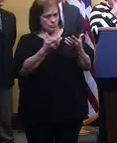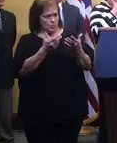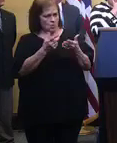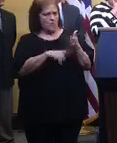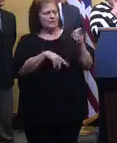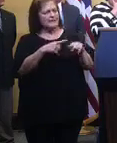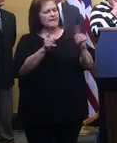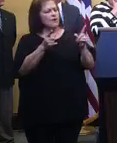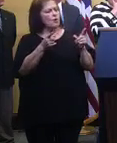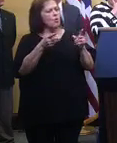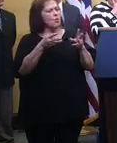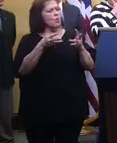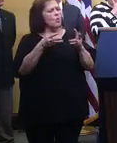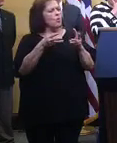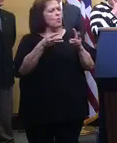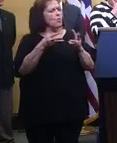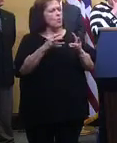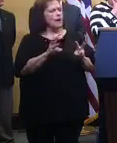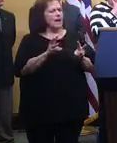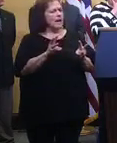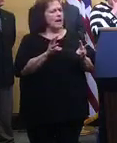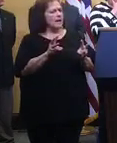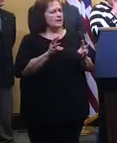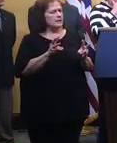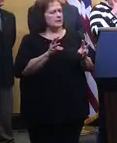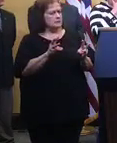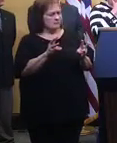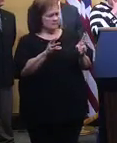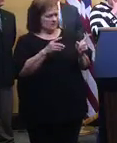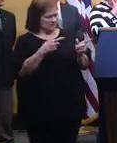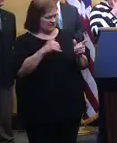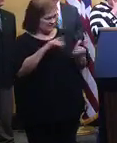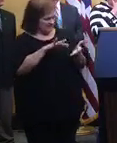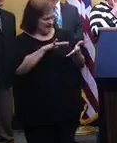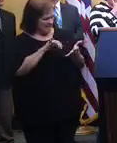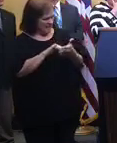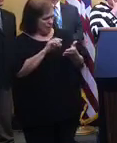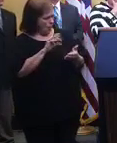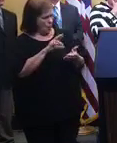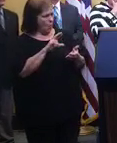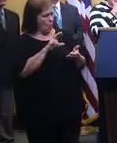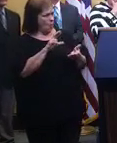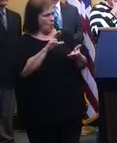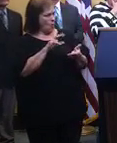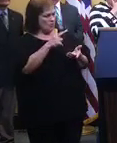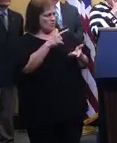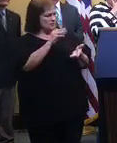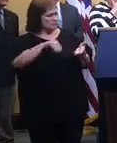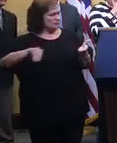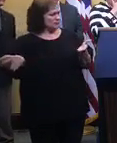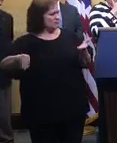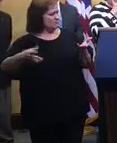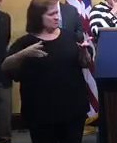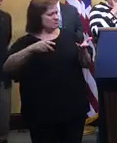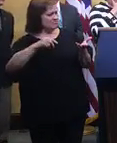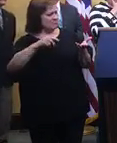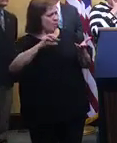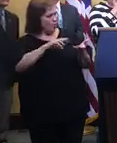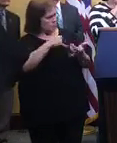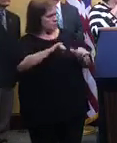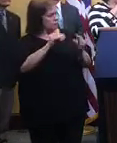the different ways forward? What's the latest on that, and is that still something you're looking at, or is that just a study that's on a shelf kind of thing now? Like, are you still